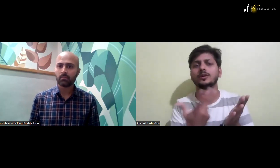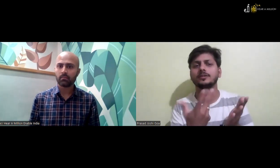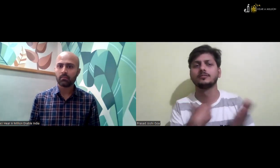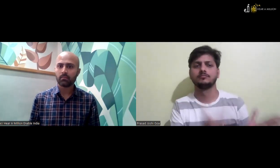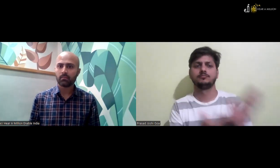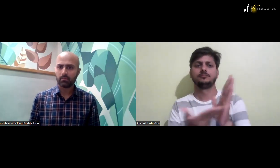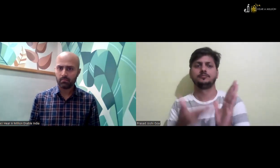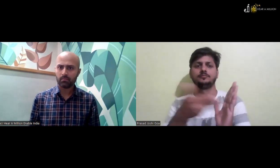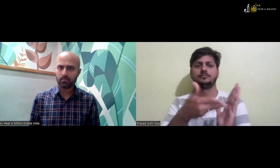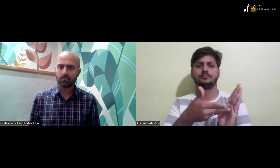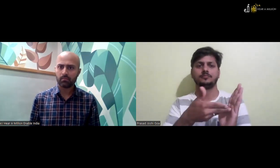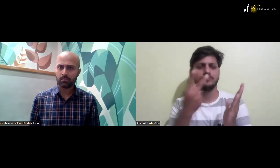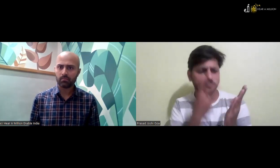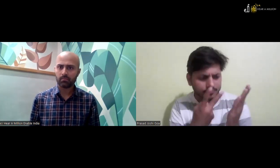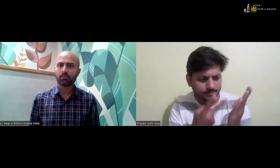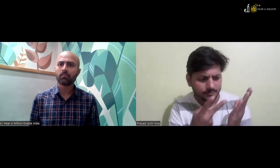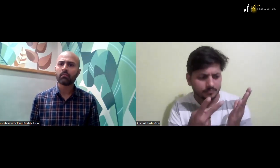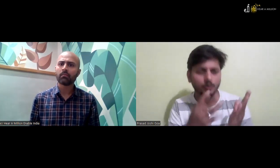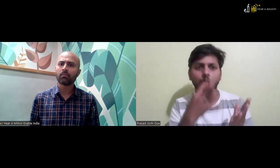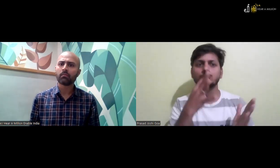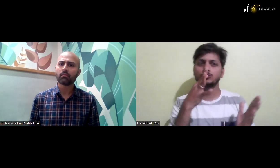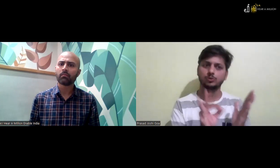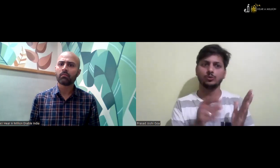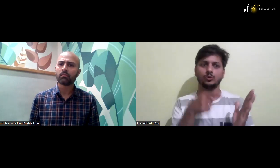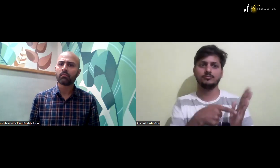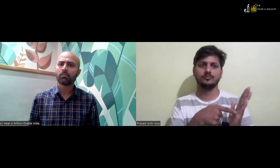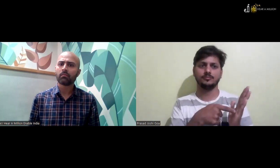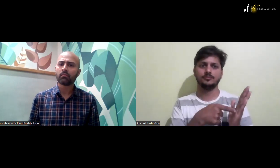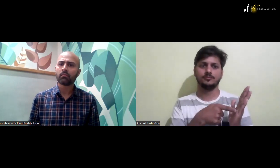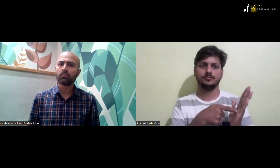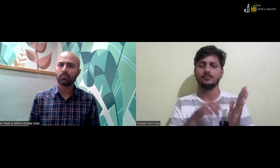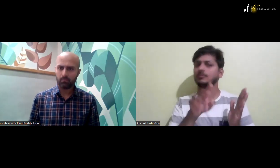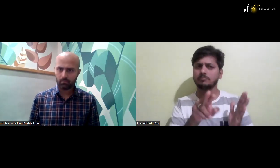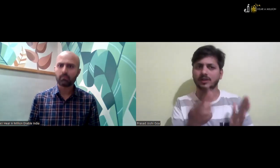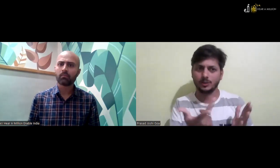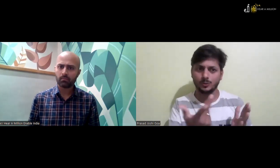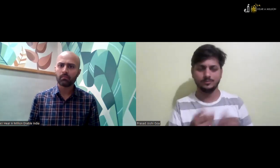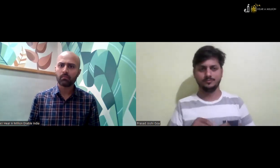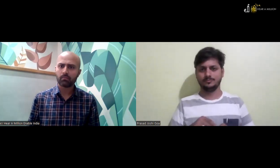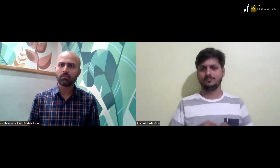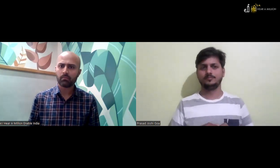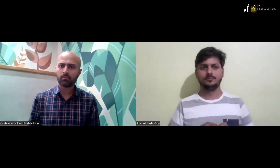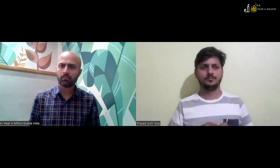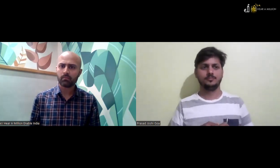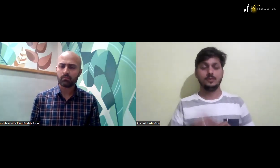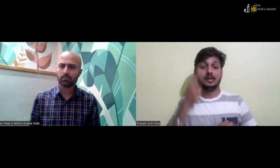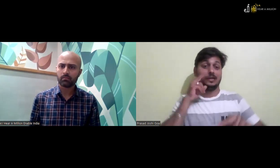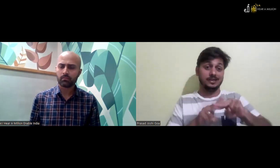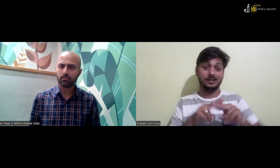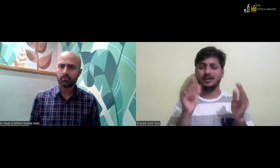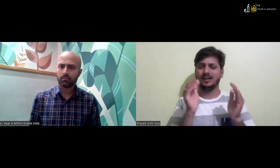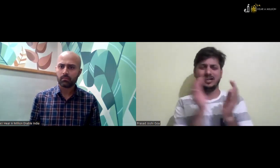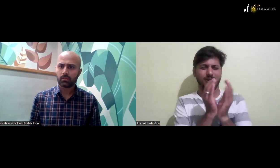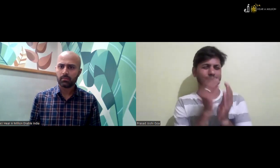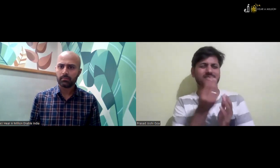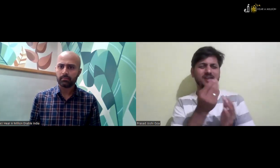was mentioned that deaf people can get the license. So yes, I could see the deaf